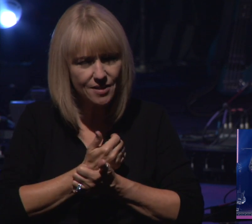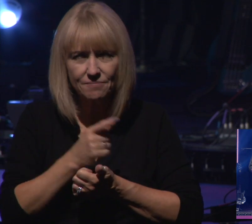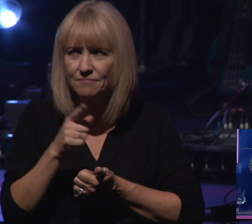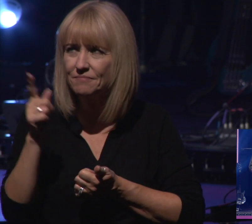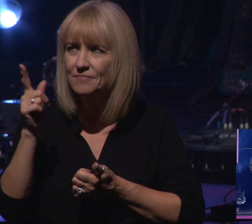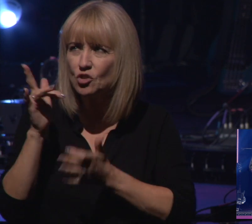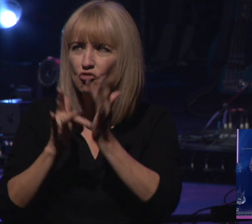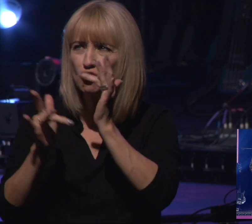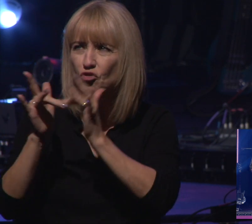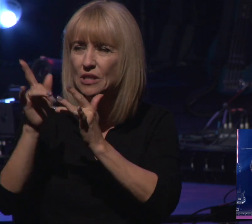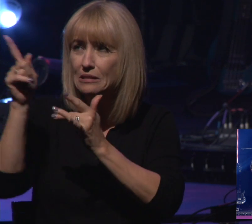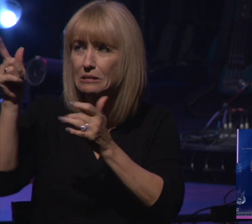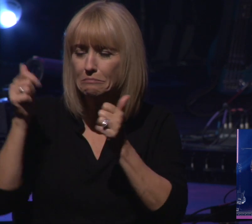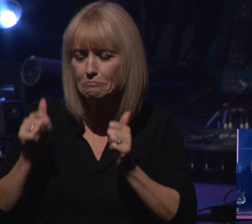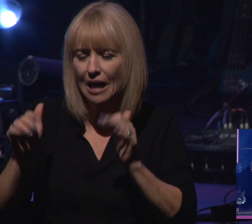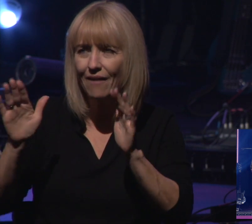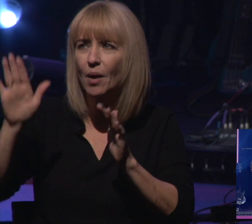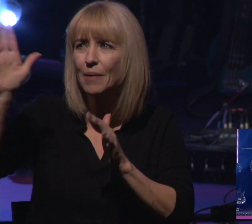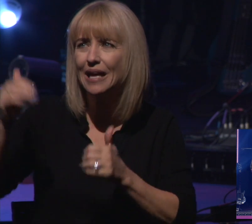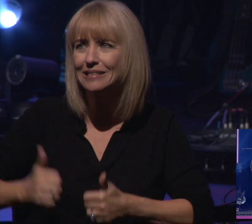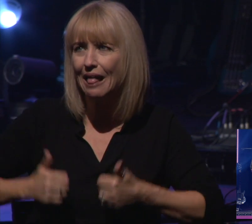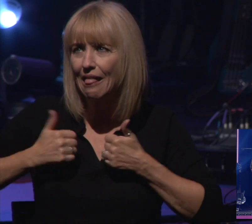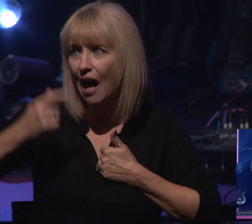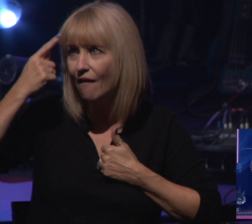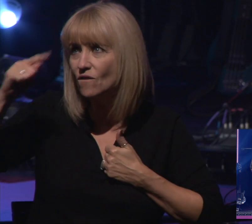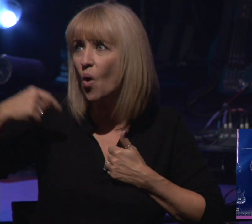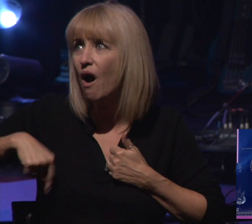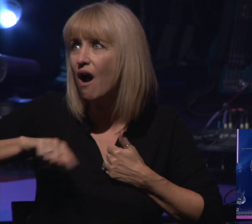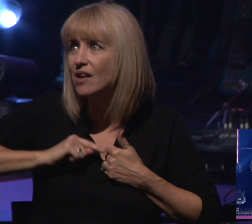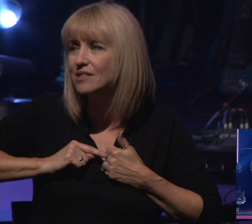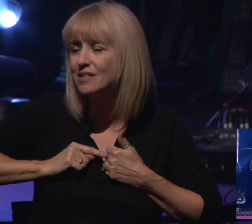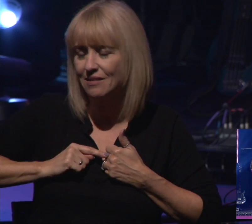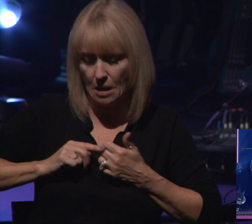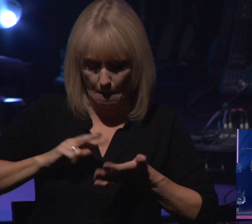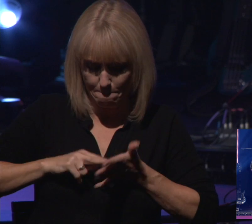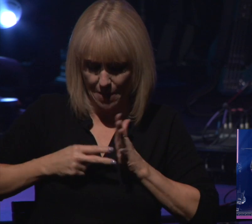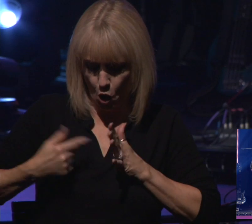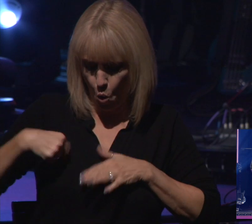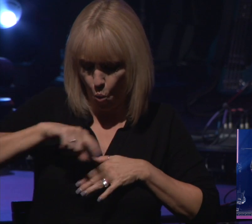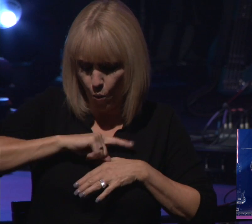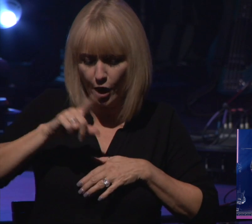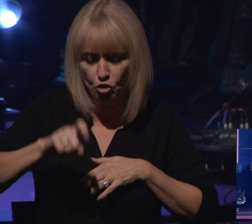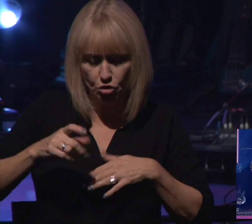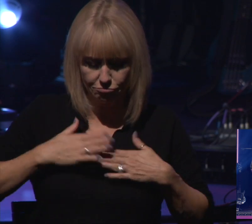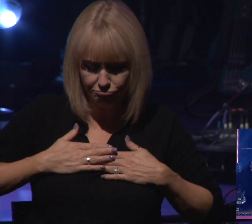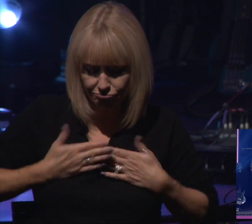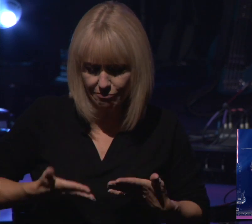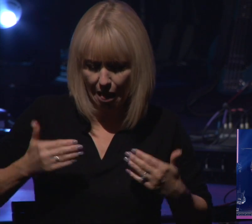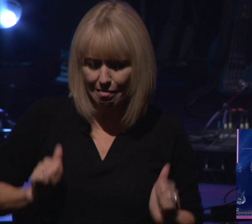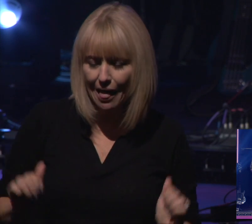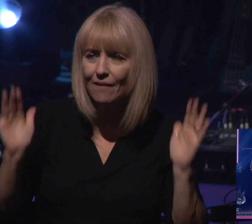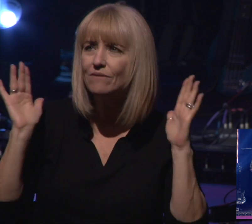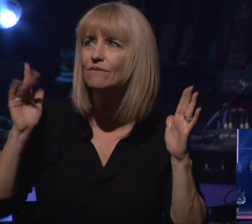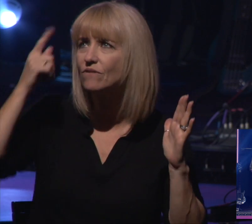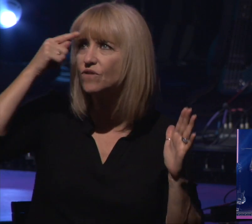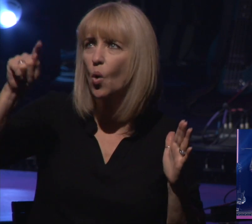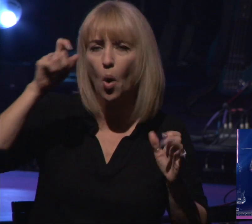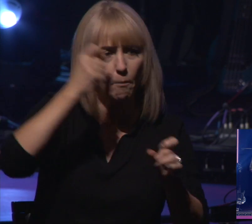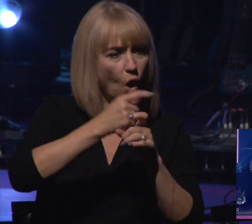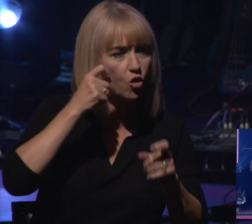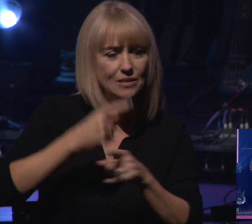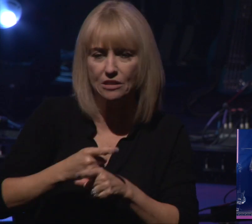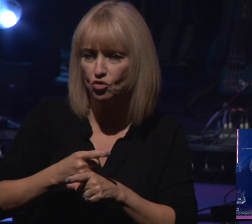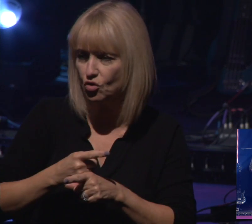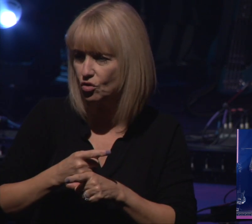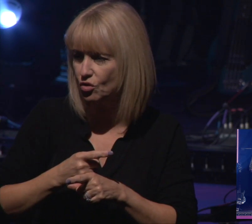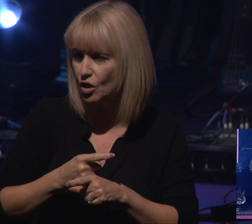love is. Jesus Christ laid down his life for us, and we ought to lay down our lives for our brothers and